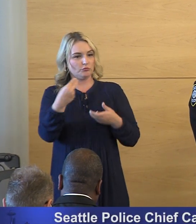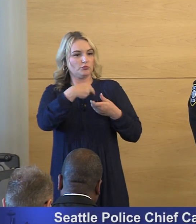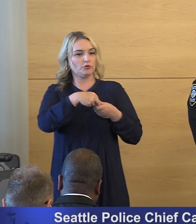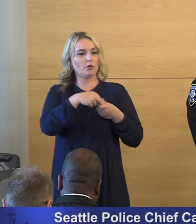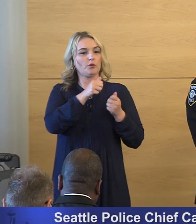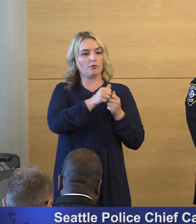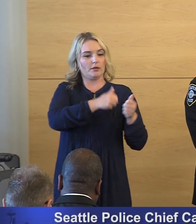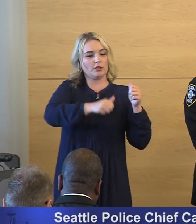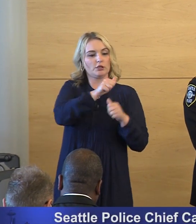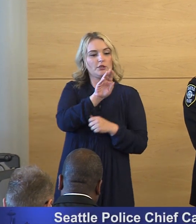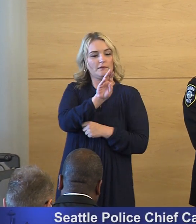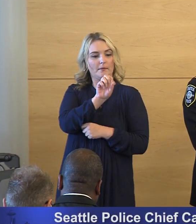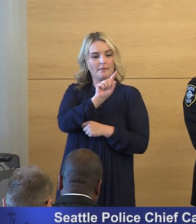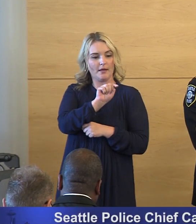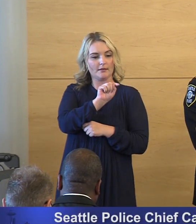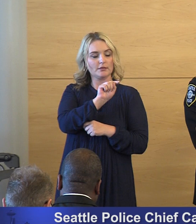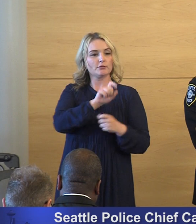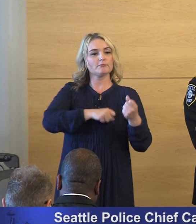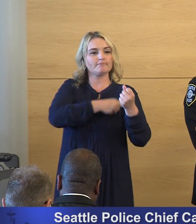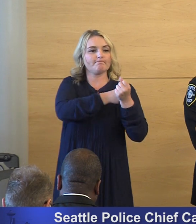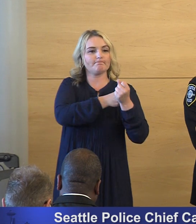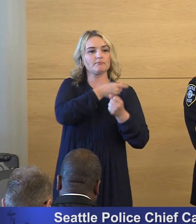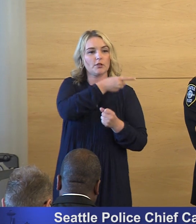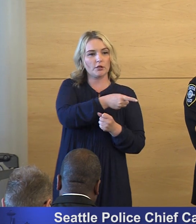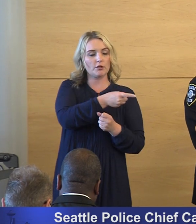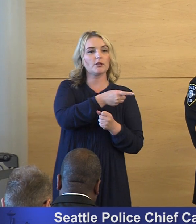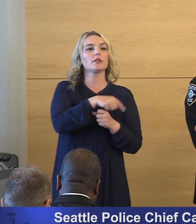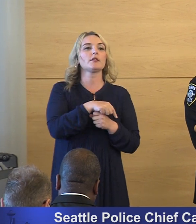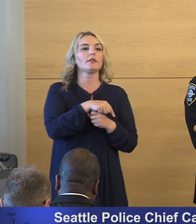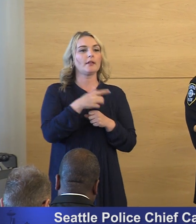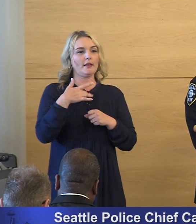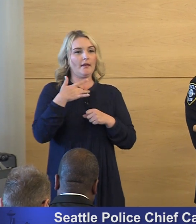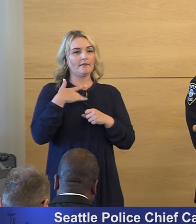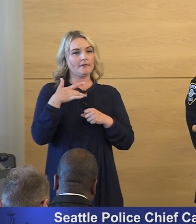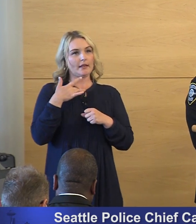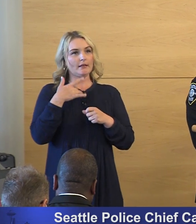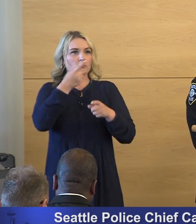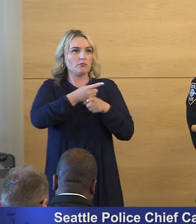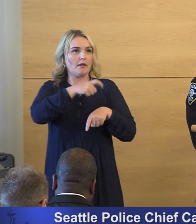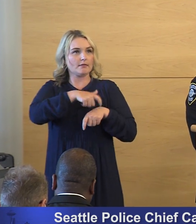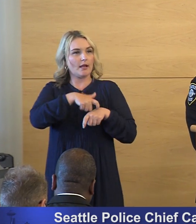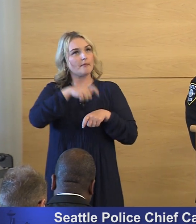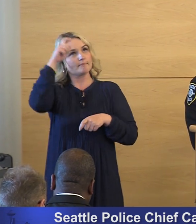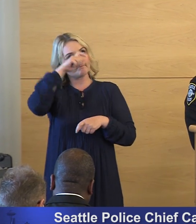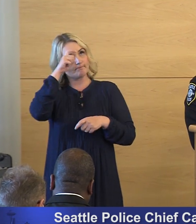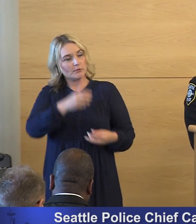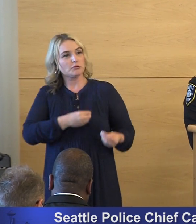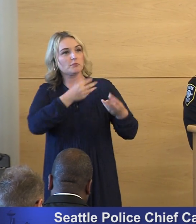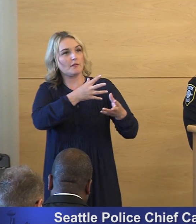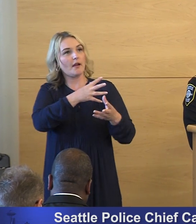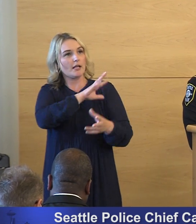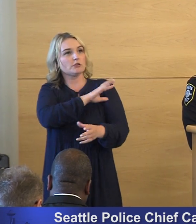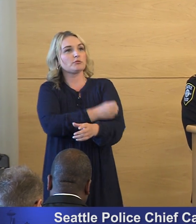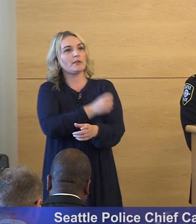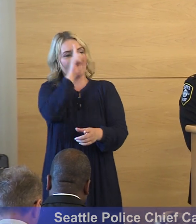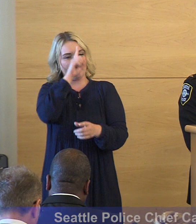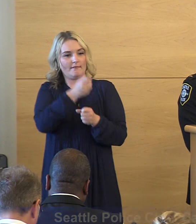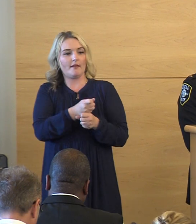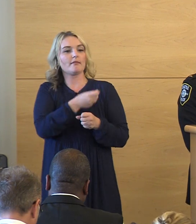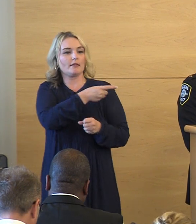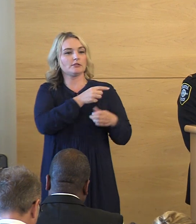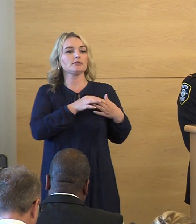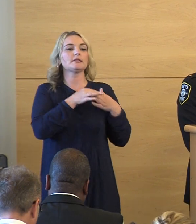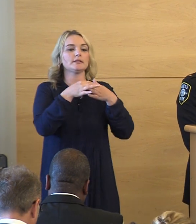her remain compassionate at the right time, unyielding when needed, and at all times give her strength and faith as she